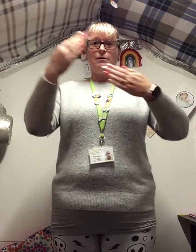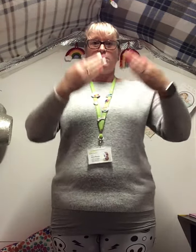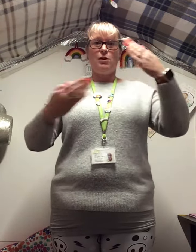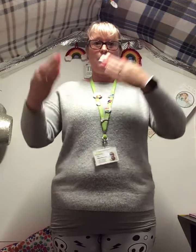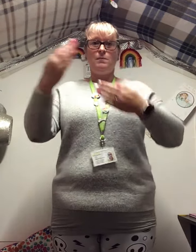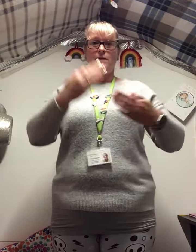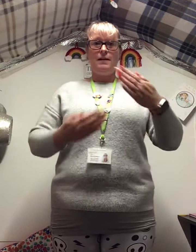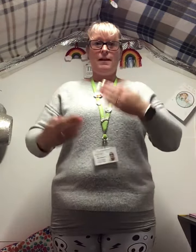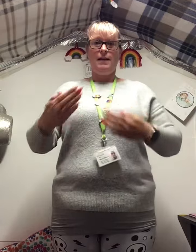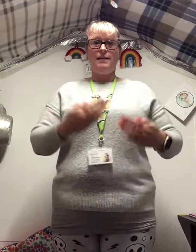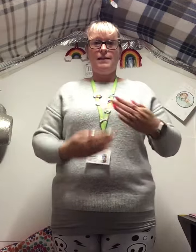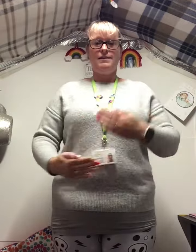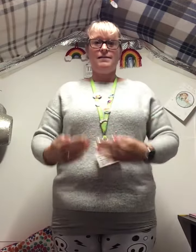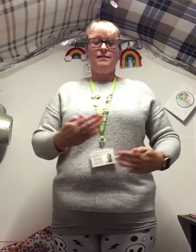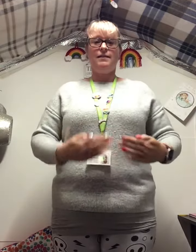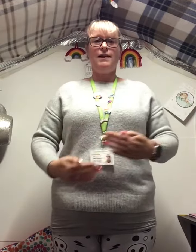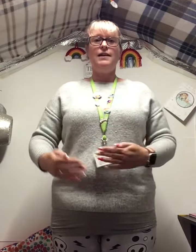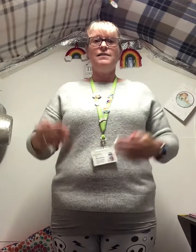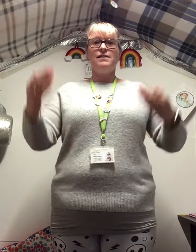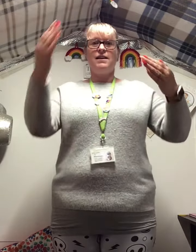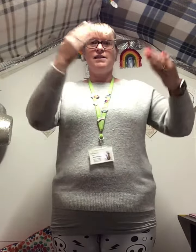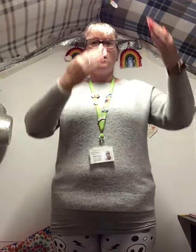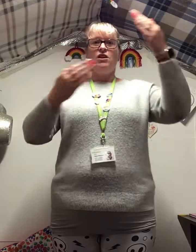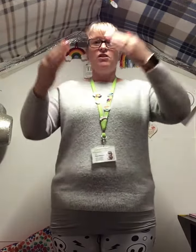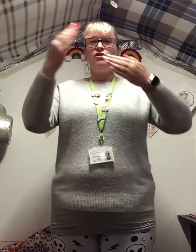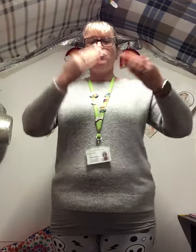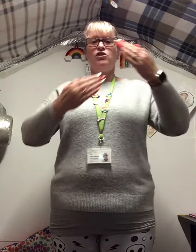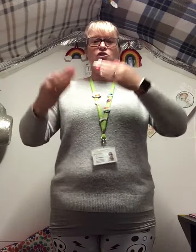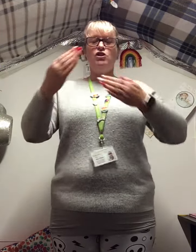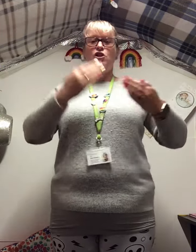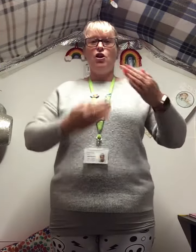So like this. Okay, so that's snow,